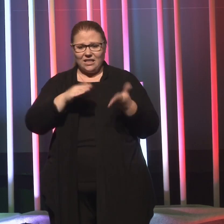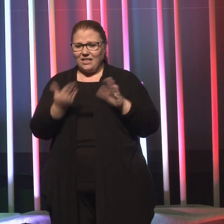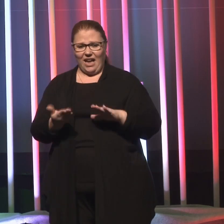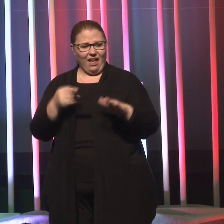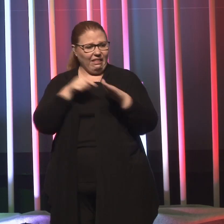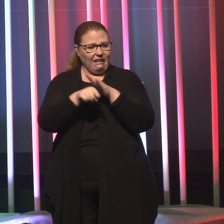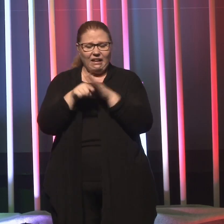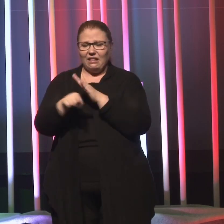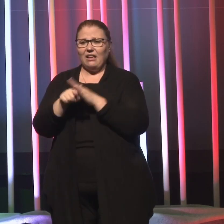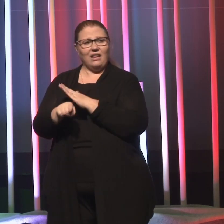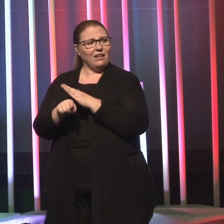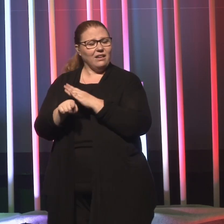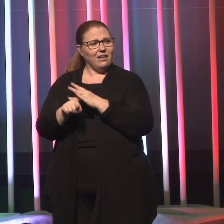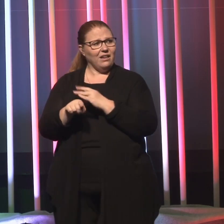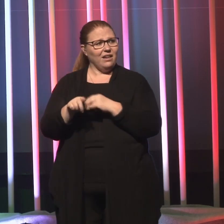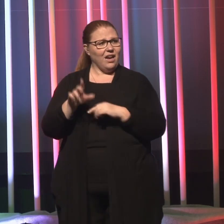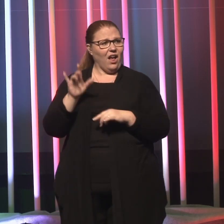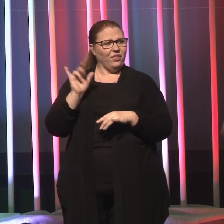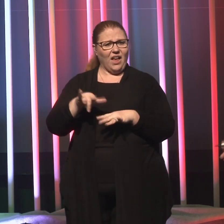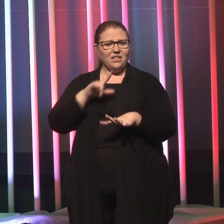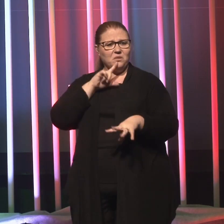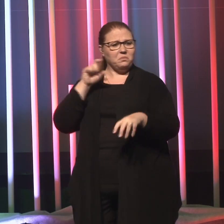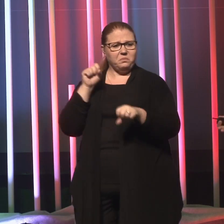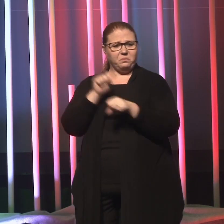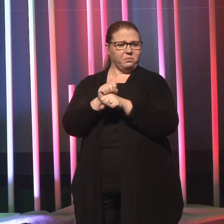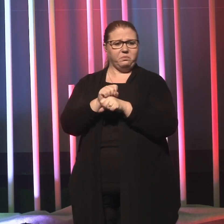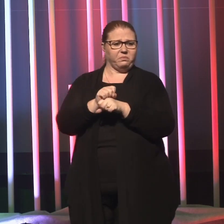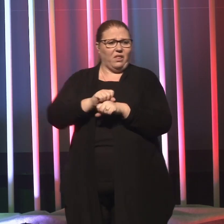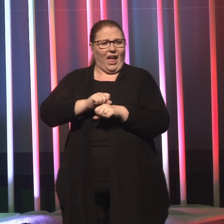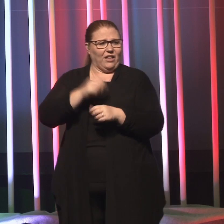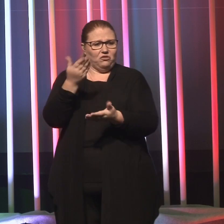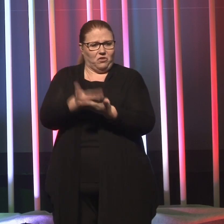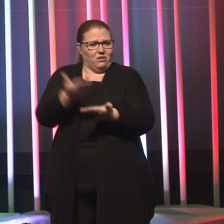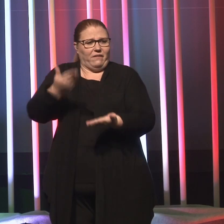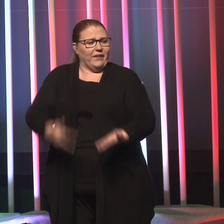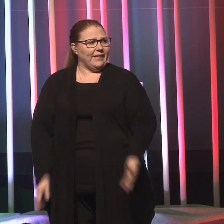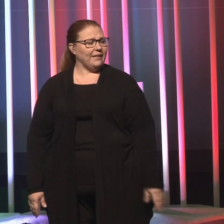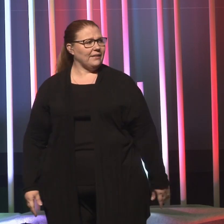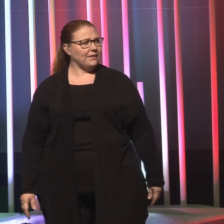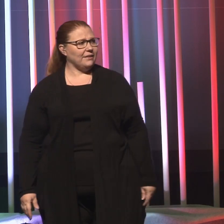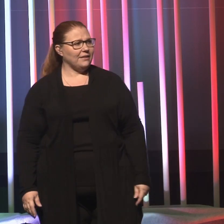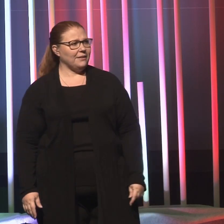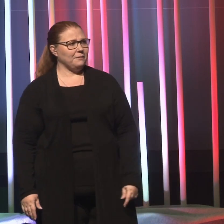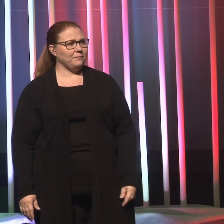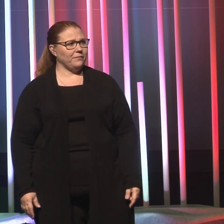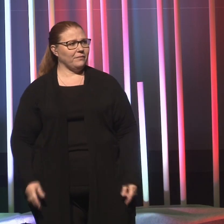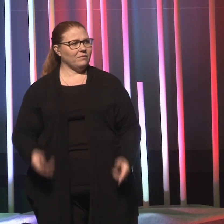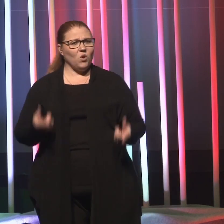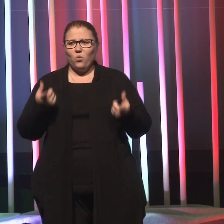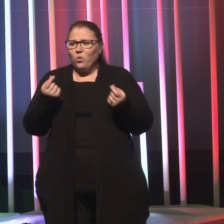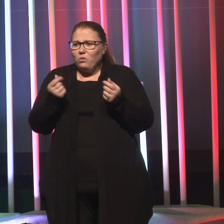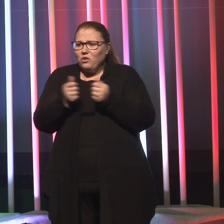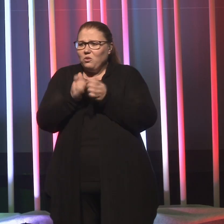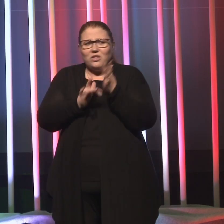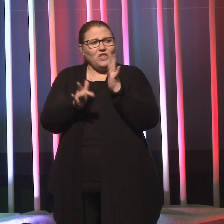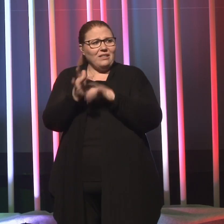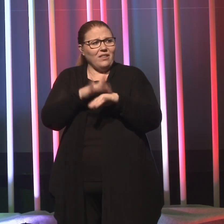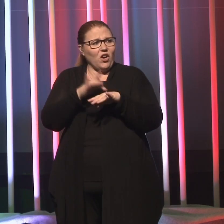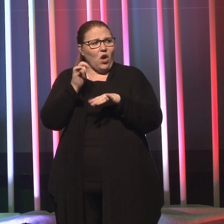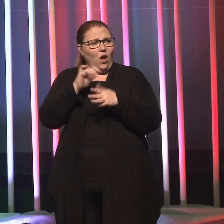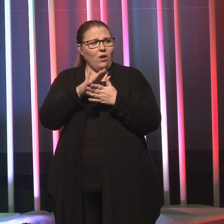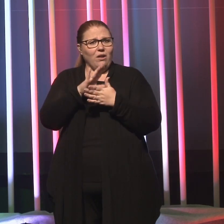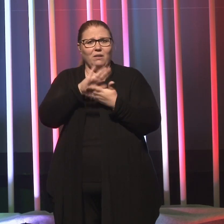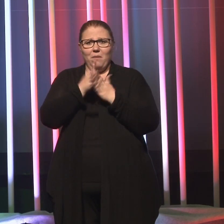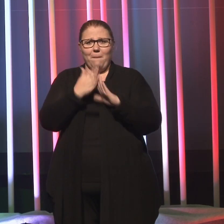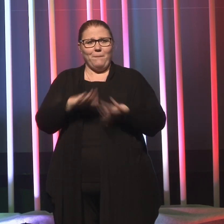and killing is an absolute ends that justify the means, what do we do with Jesus and the call to be